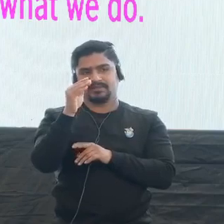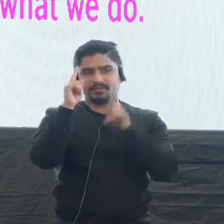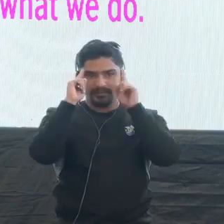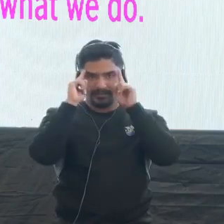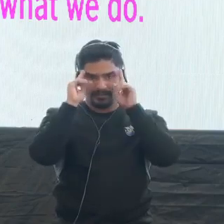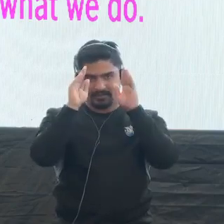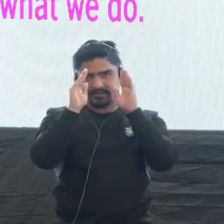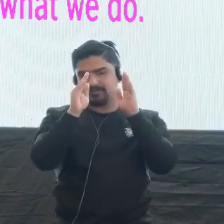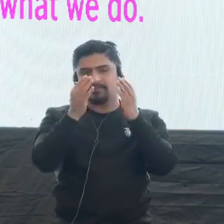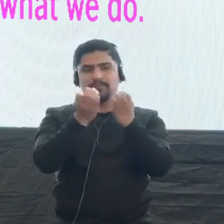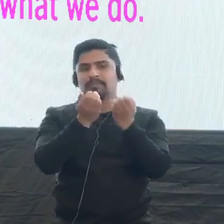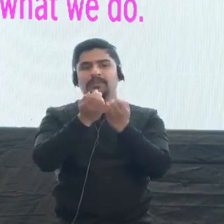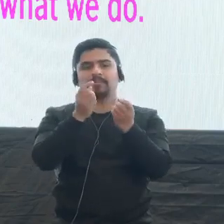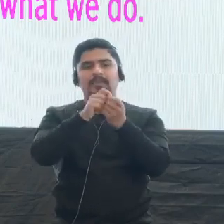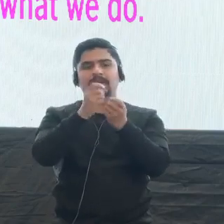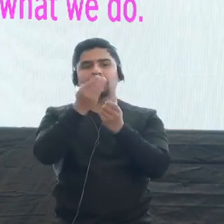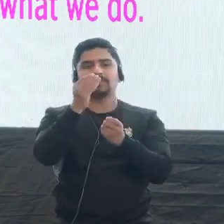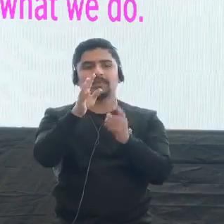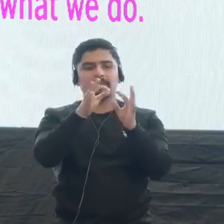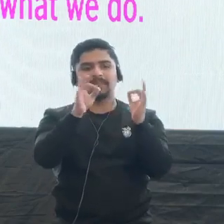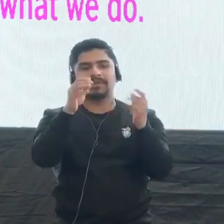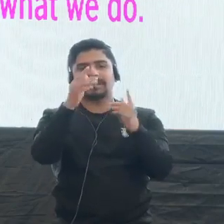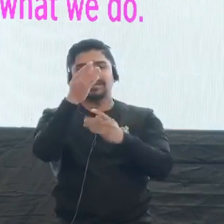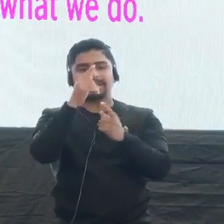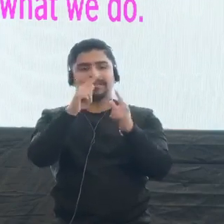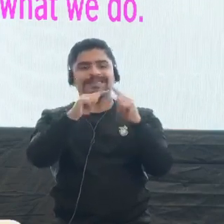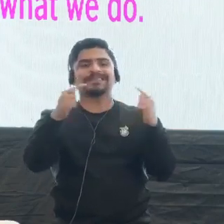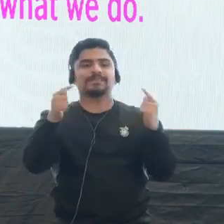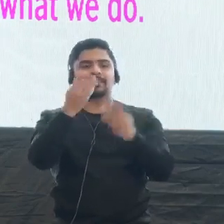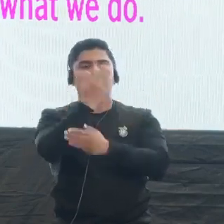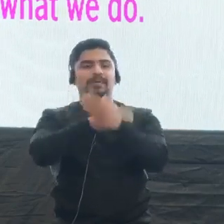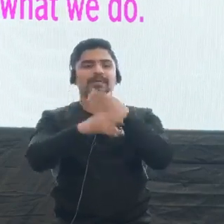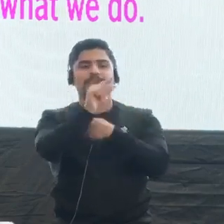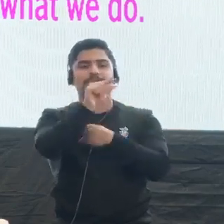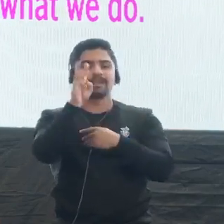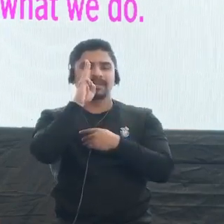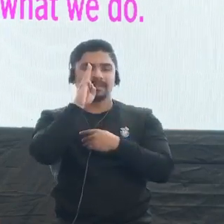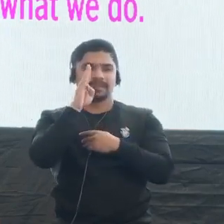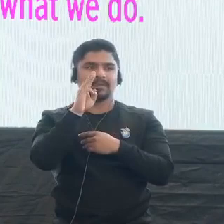different disability to handle with care.